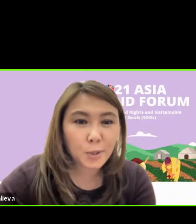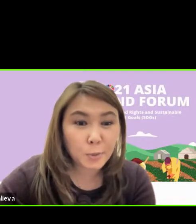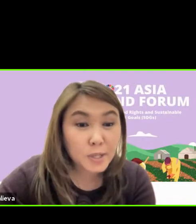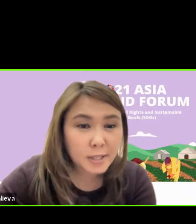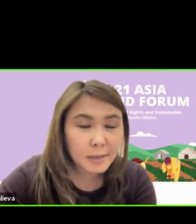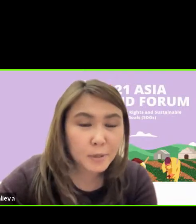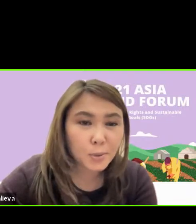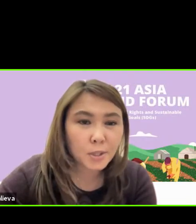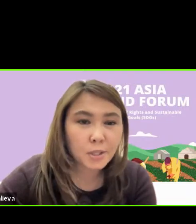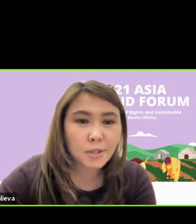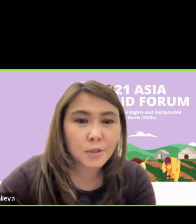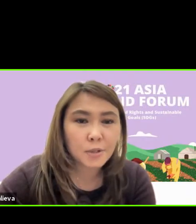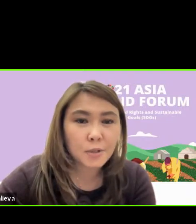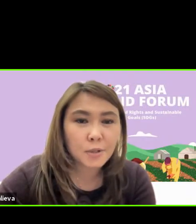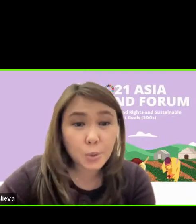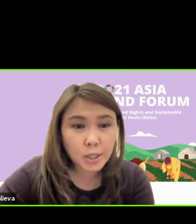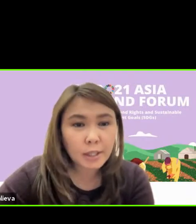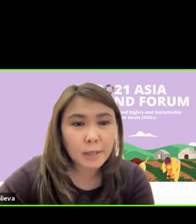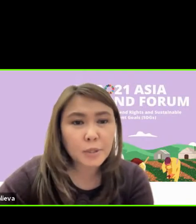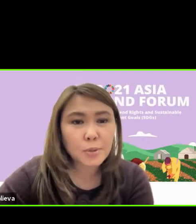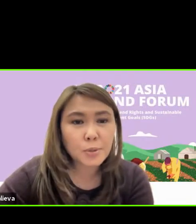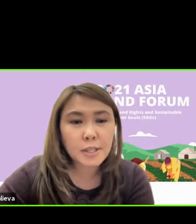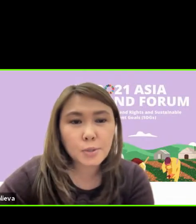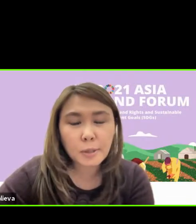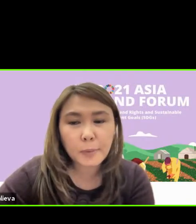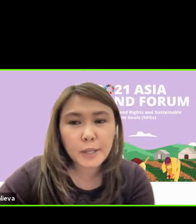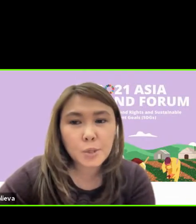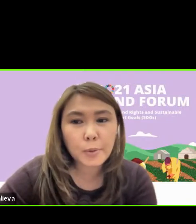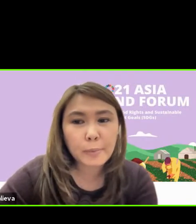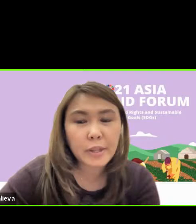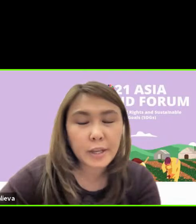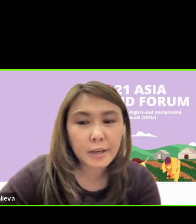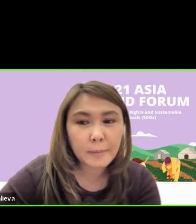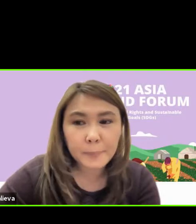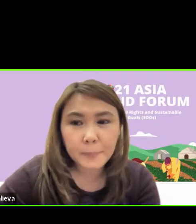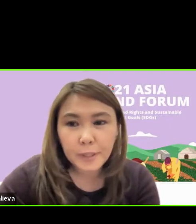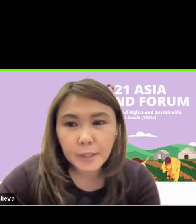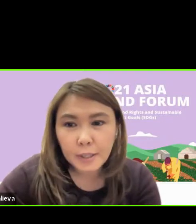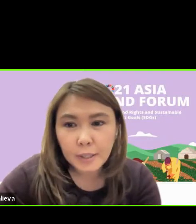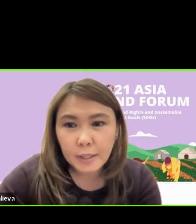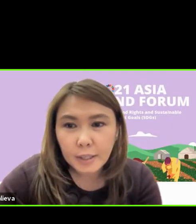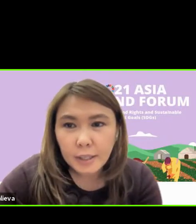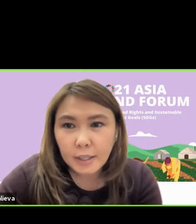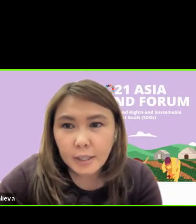actively. Do not miss this opportunity. Really unique opportunity and unique place will be there.